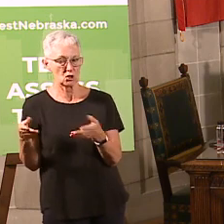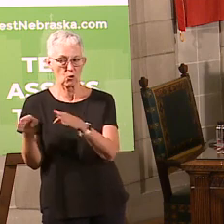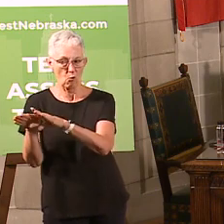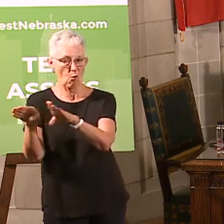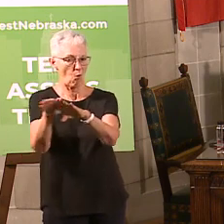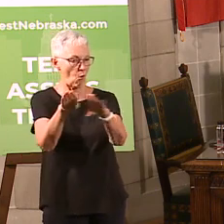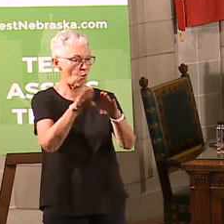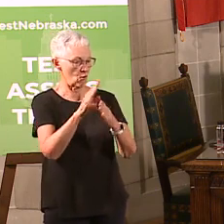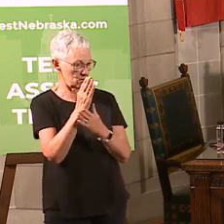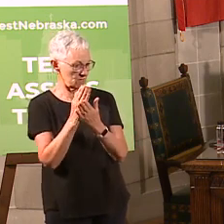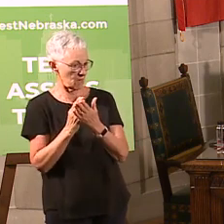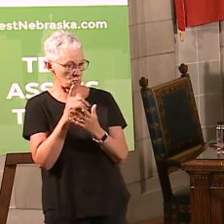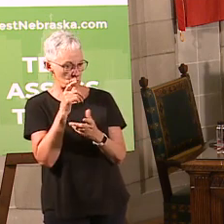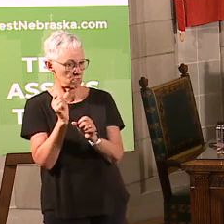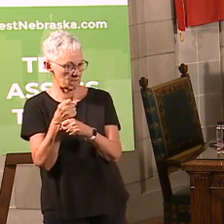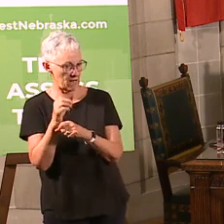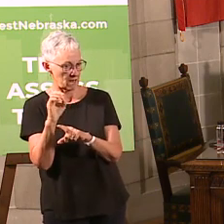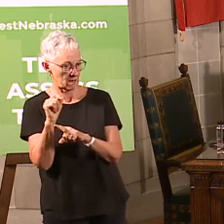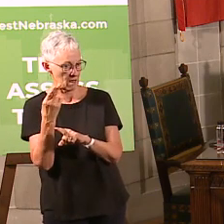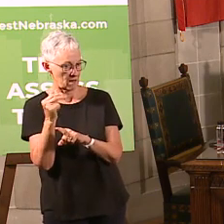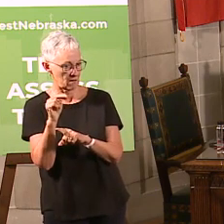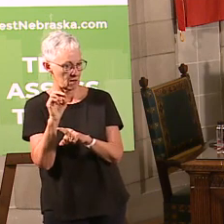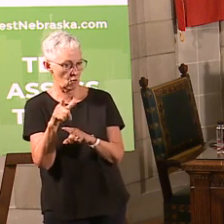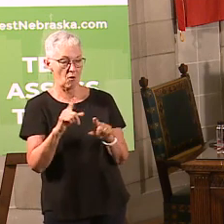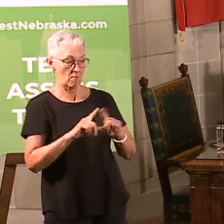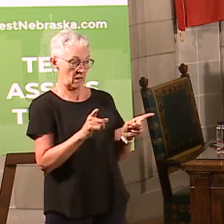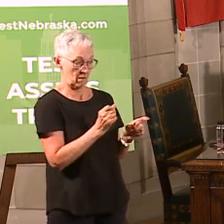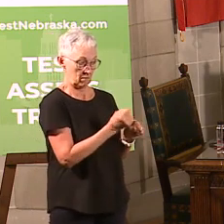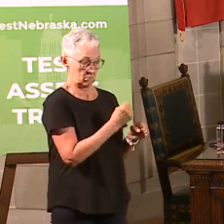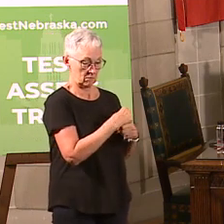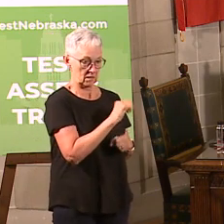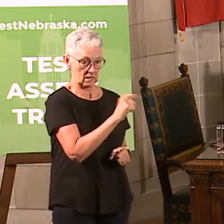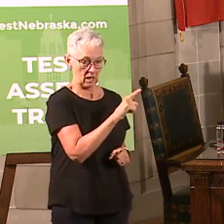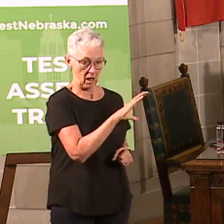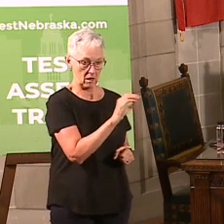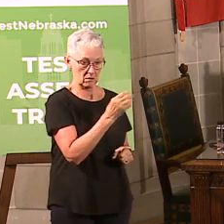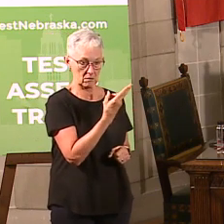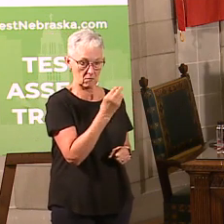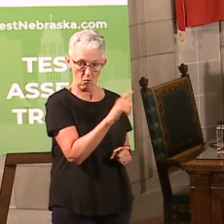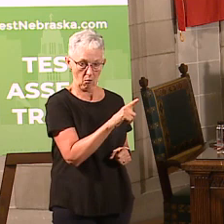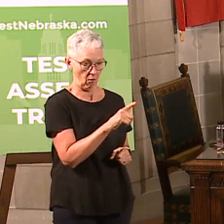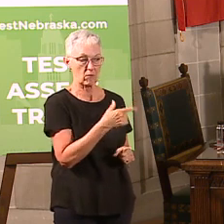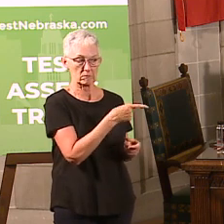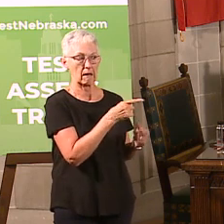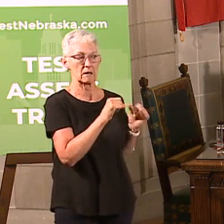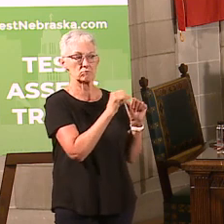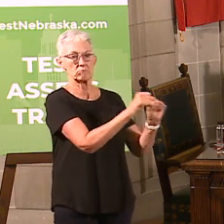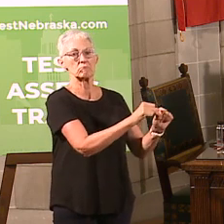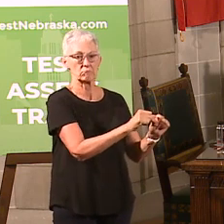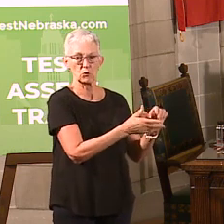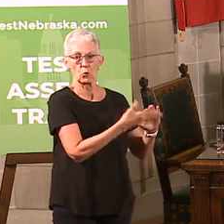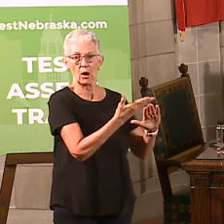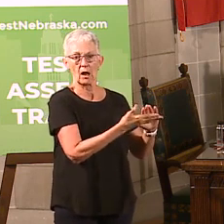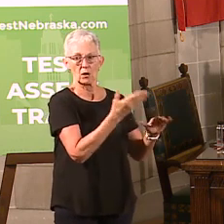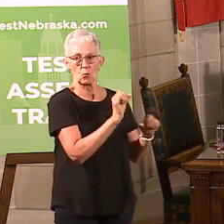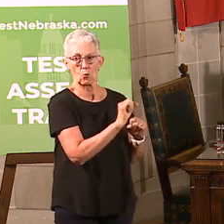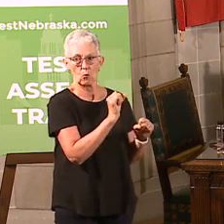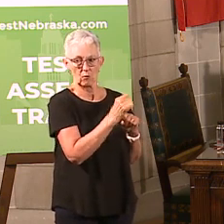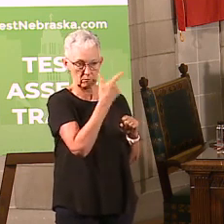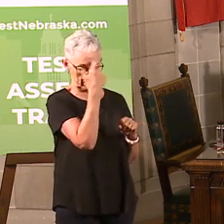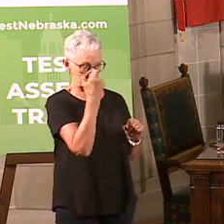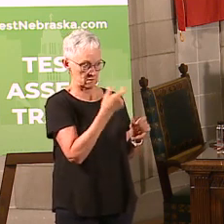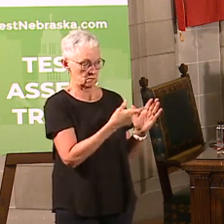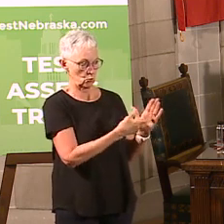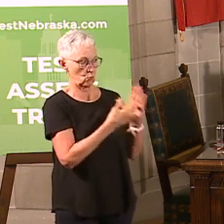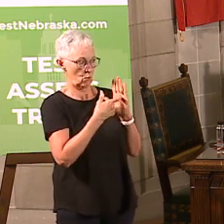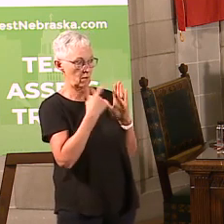we'll continue to donate to the state as they need it. Obviously, we're selling to major consumer companies as well around the world, but this is something I think